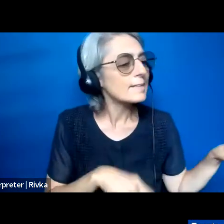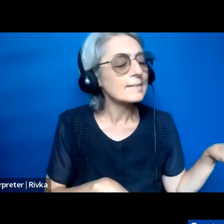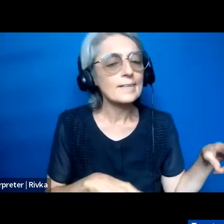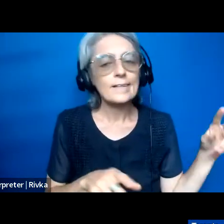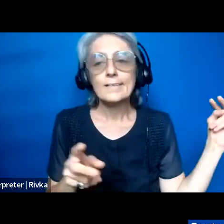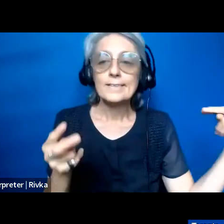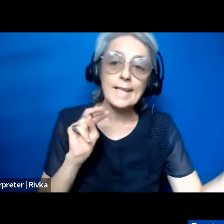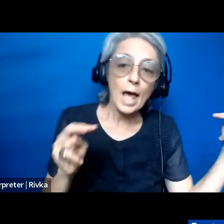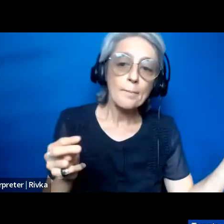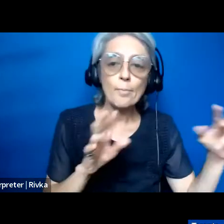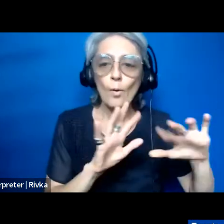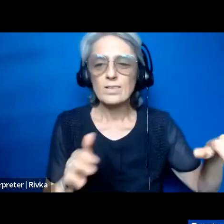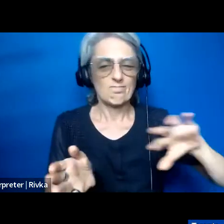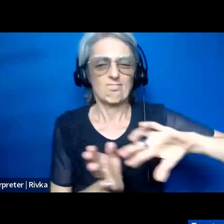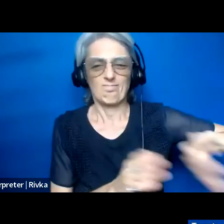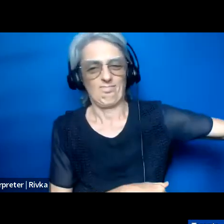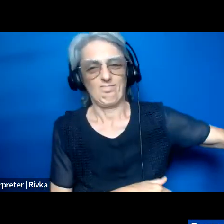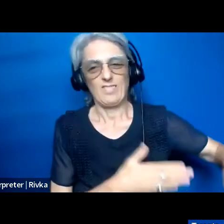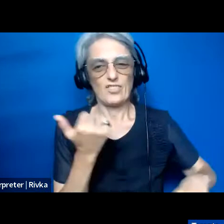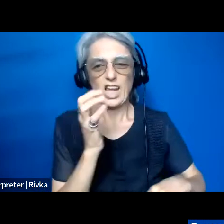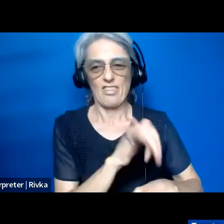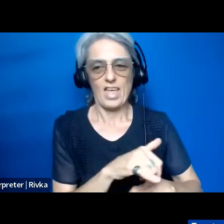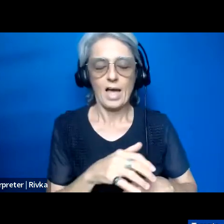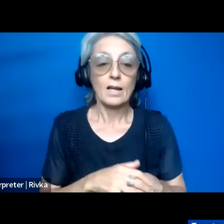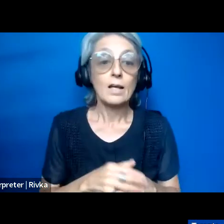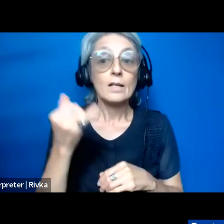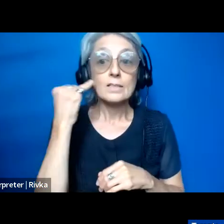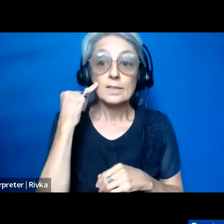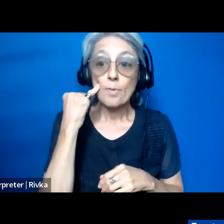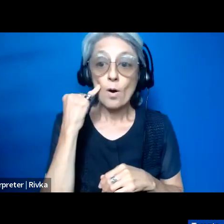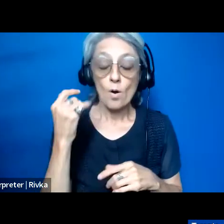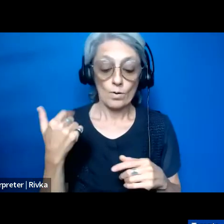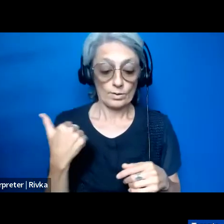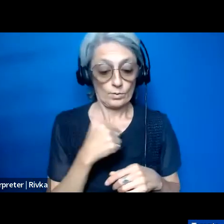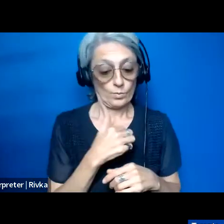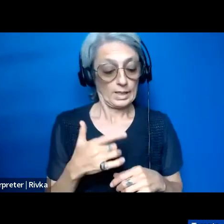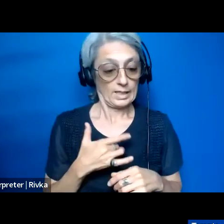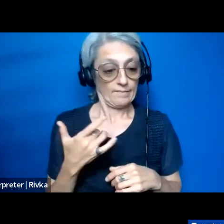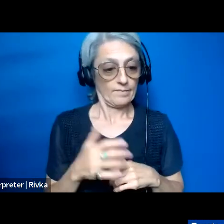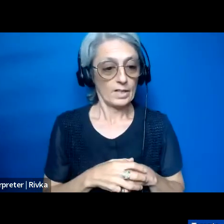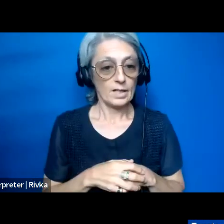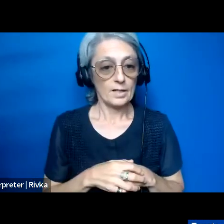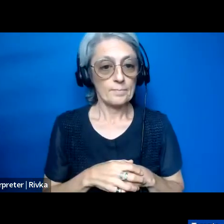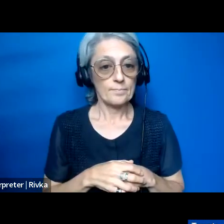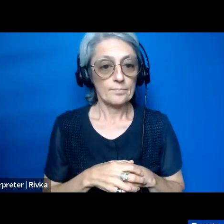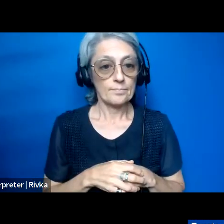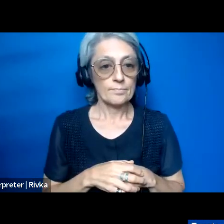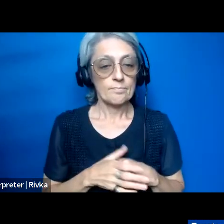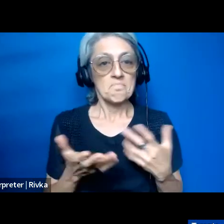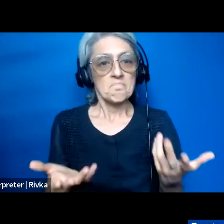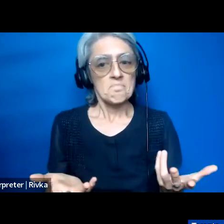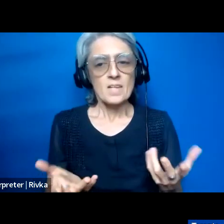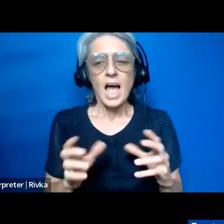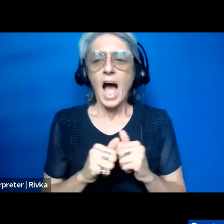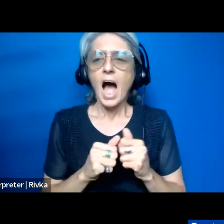standpoints and so on. What if we put ourselves in the position of a powerless person